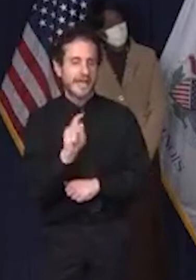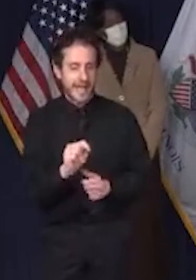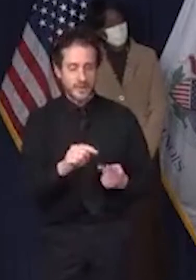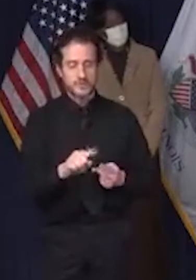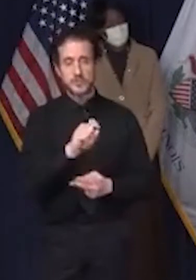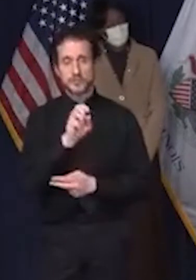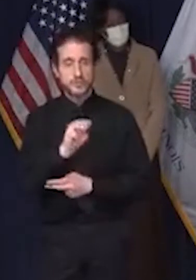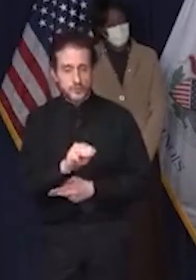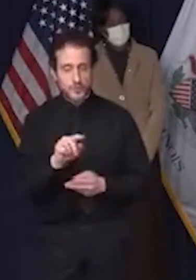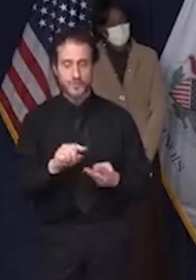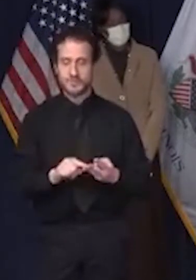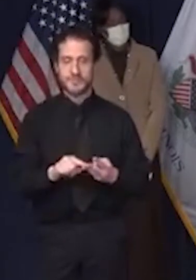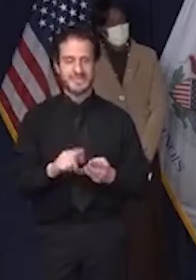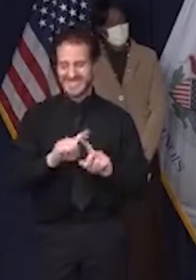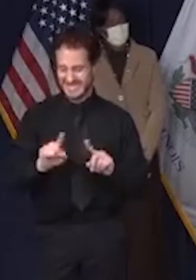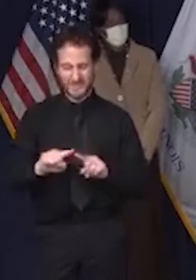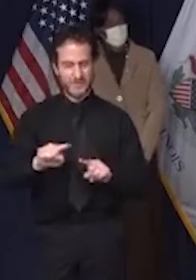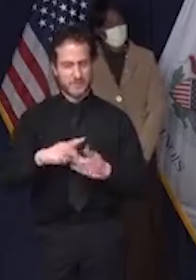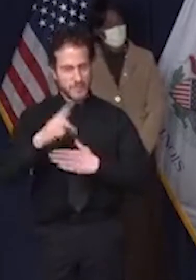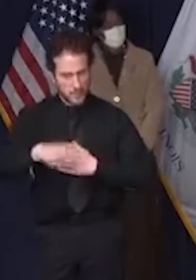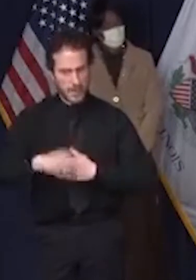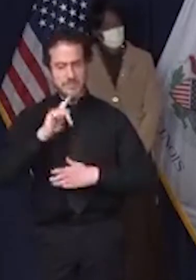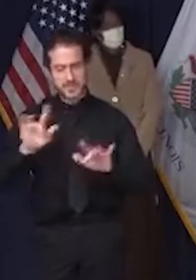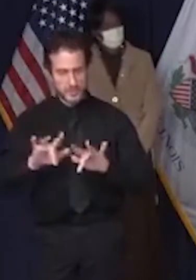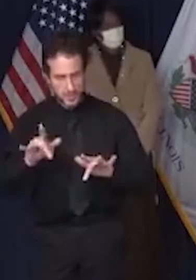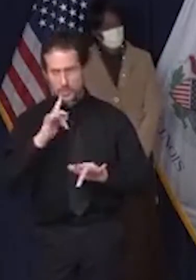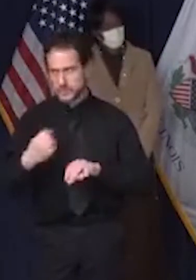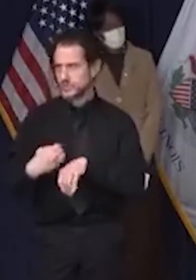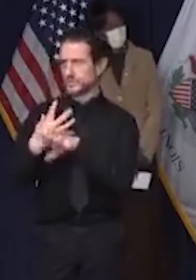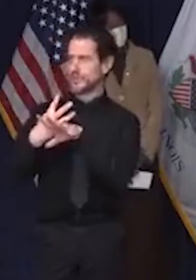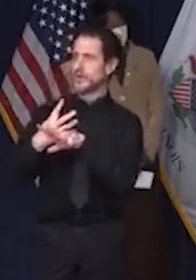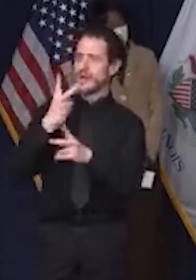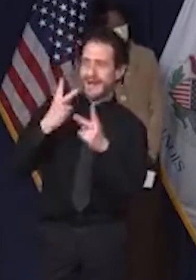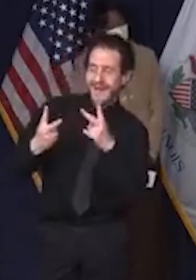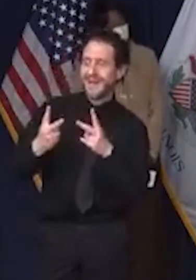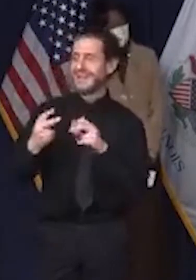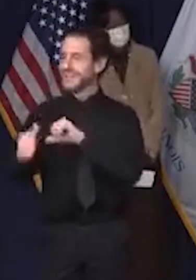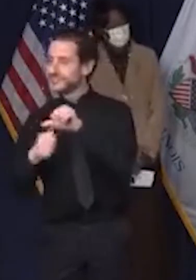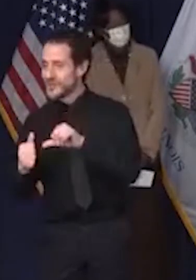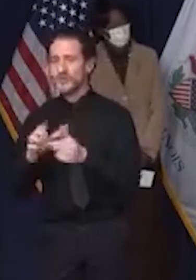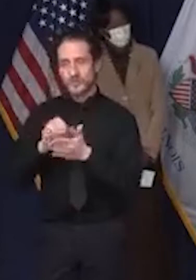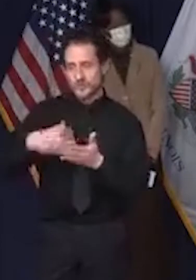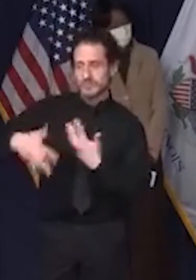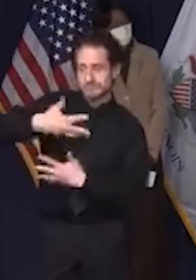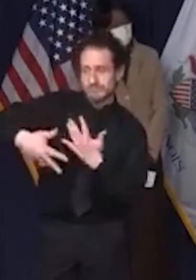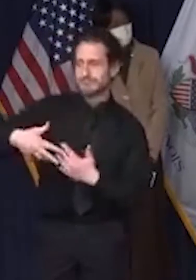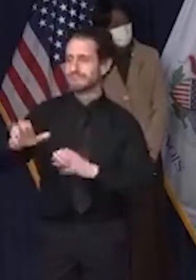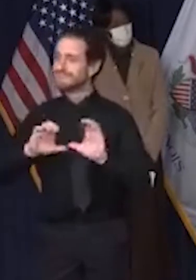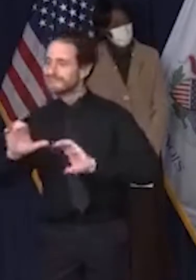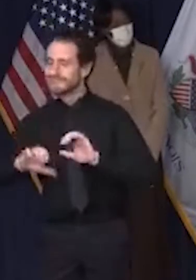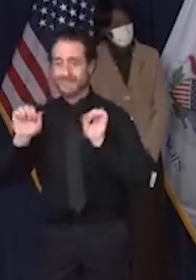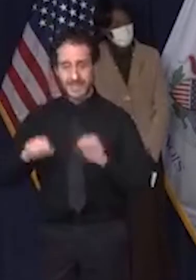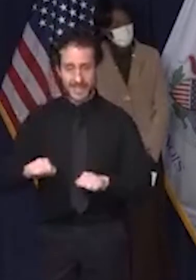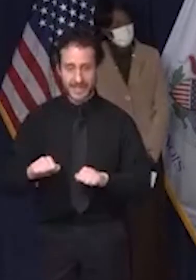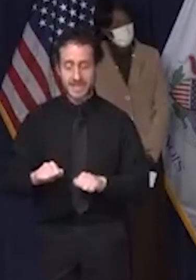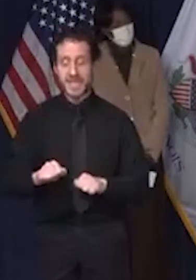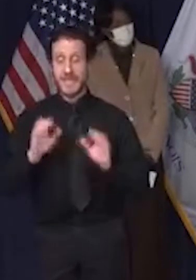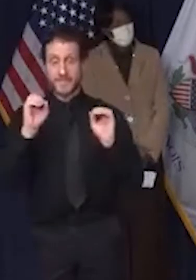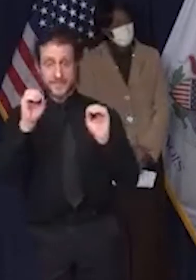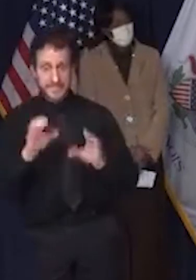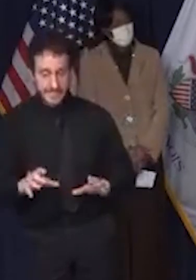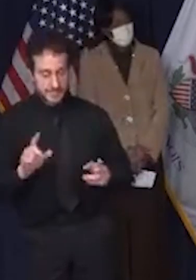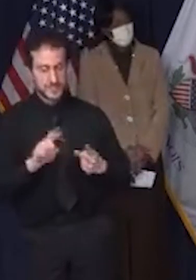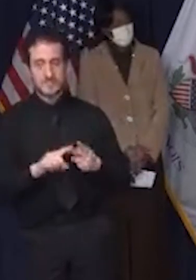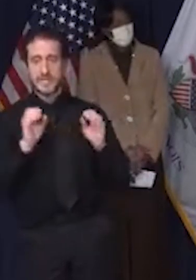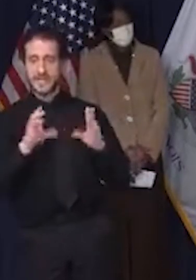by Action Network. Our special education teachers and teachers' aides are ensuring that the required minutes for our